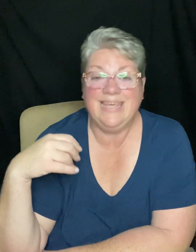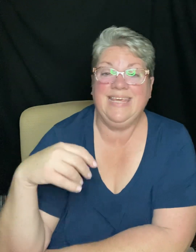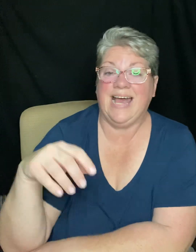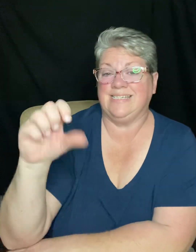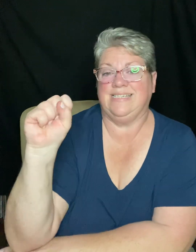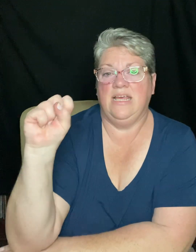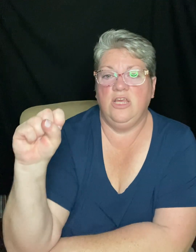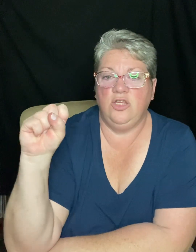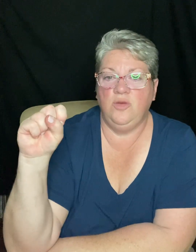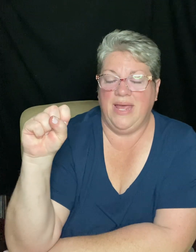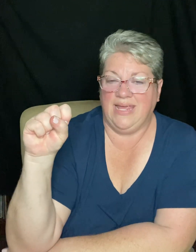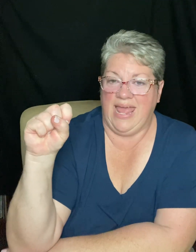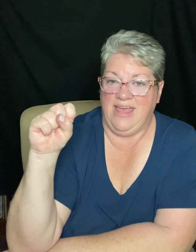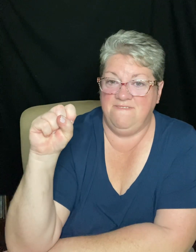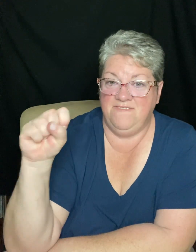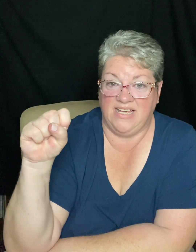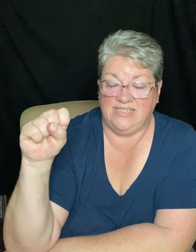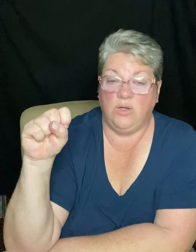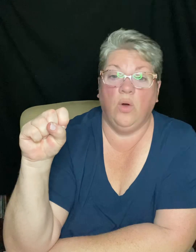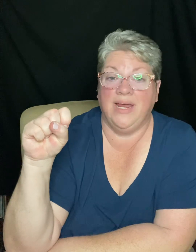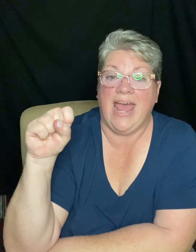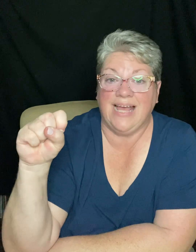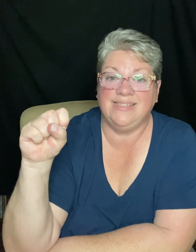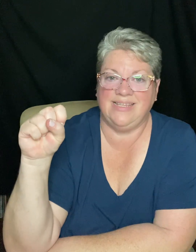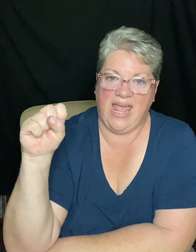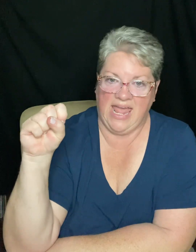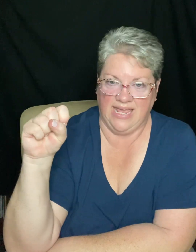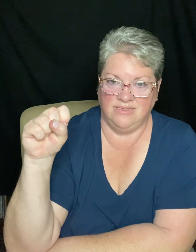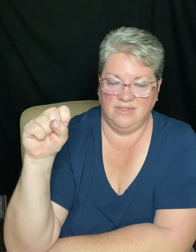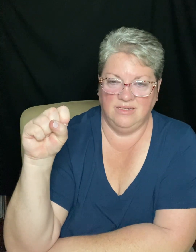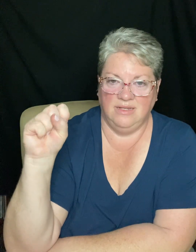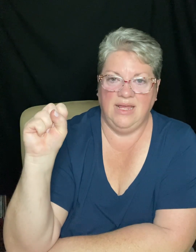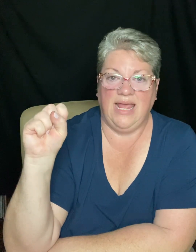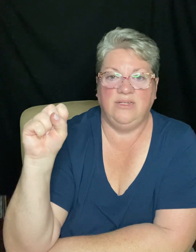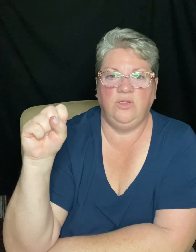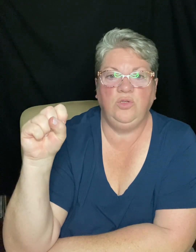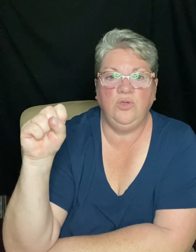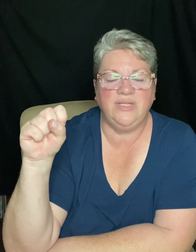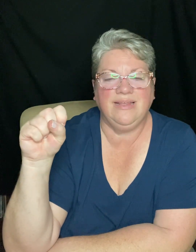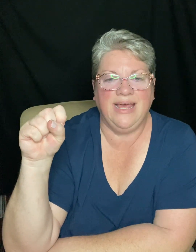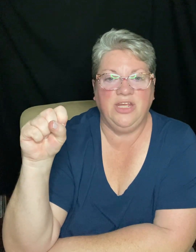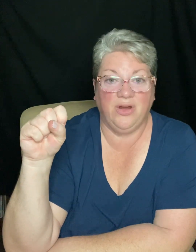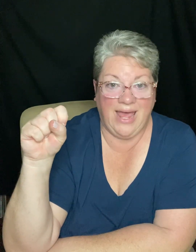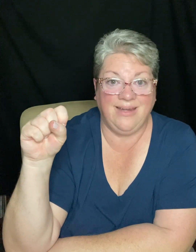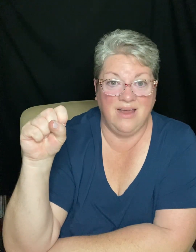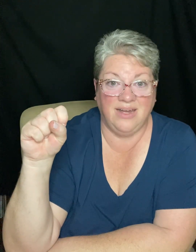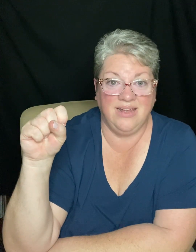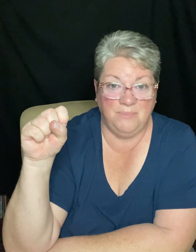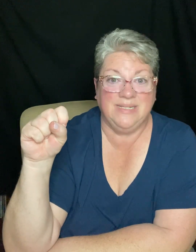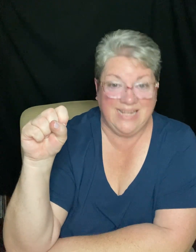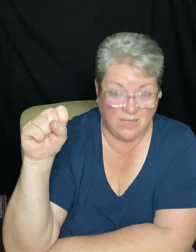Yes, you make a fist or an S hand and you use it like your head nodding up and down.